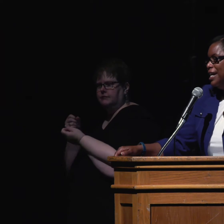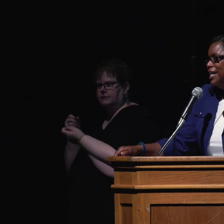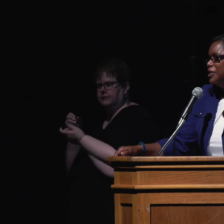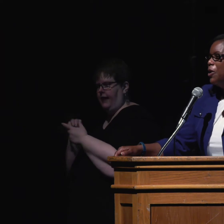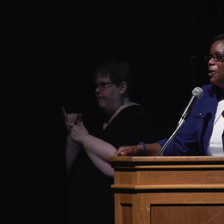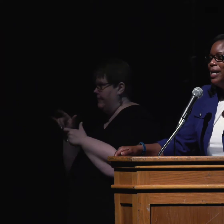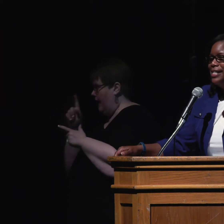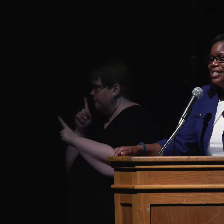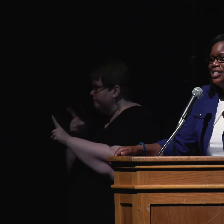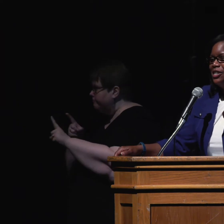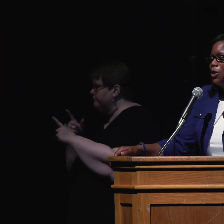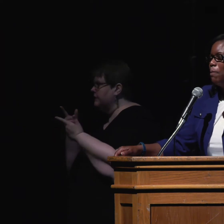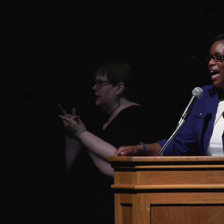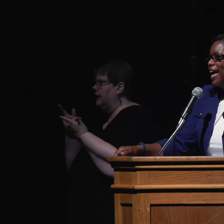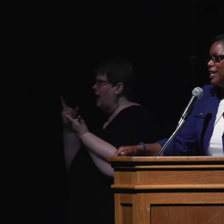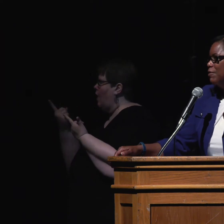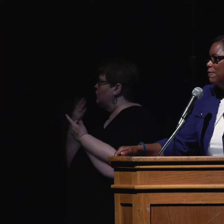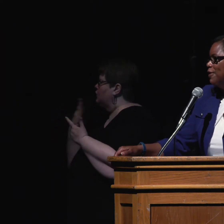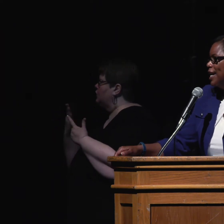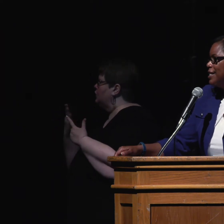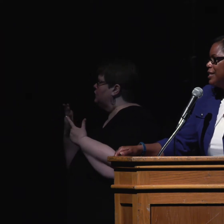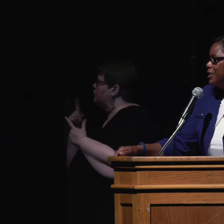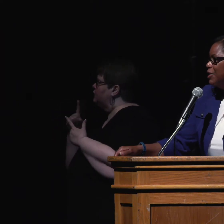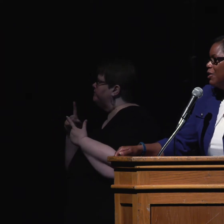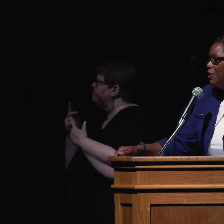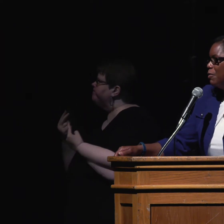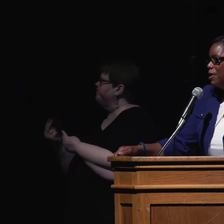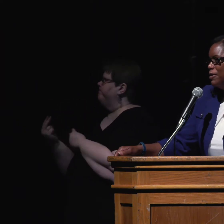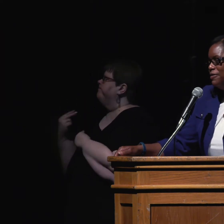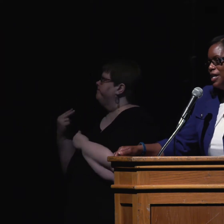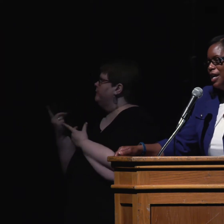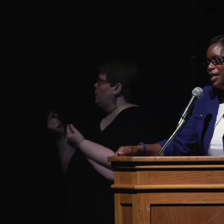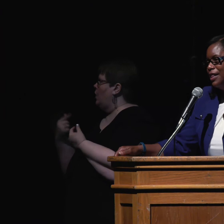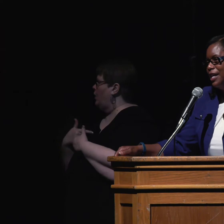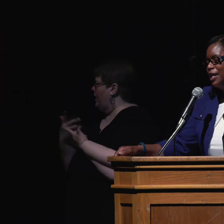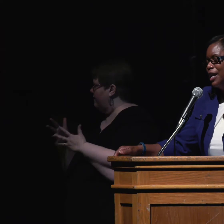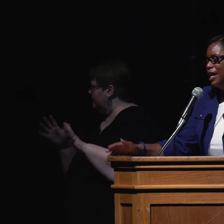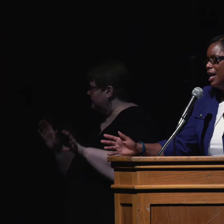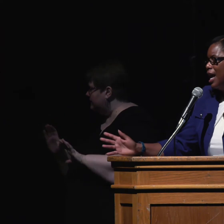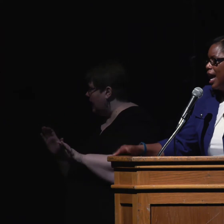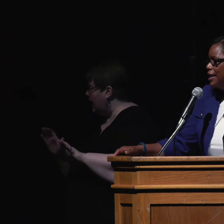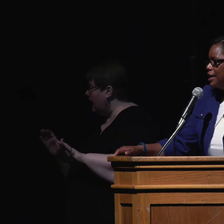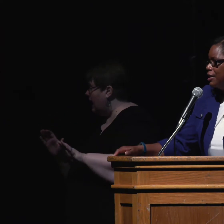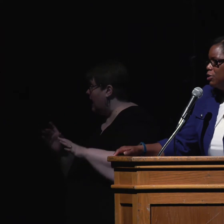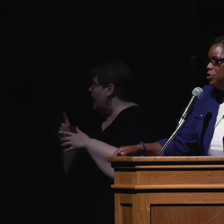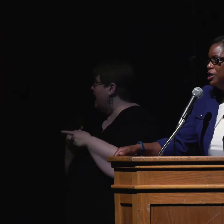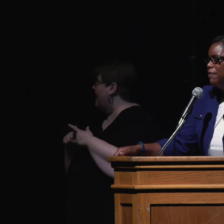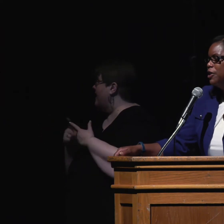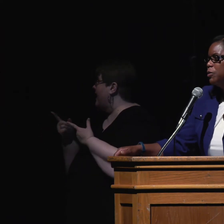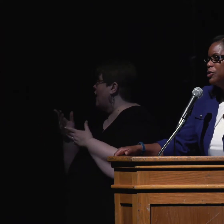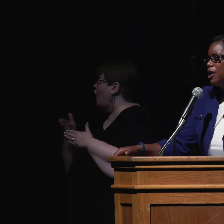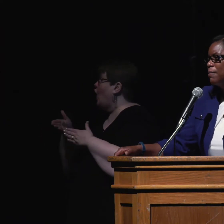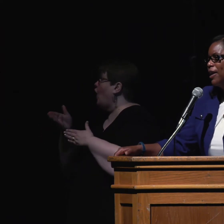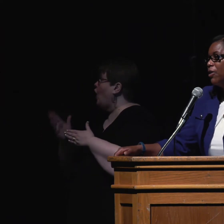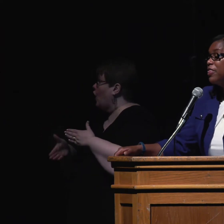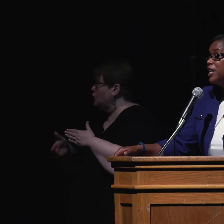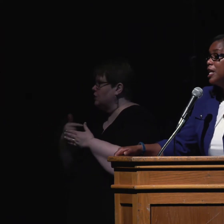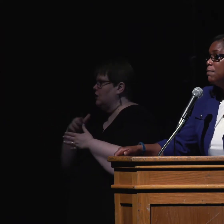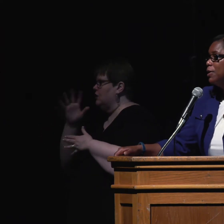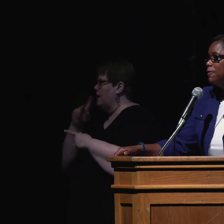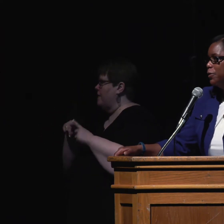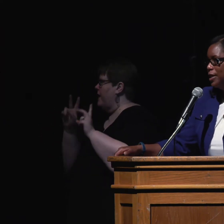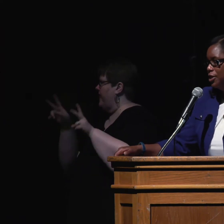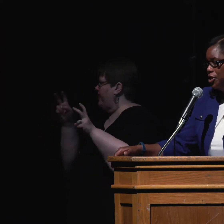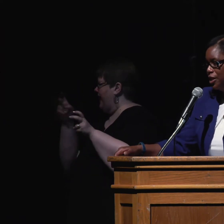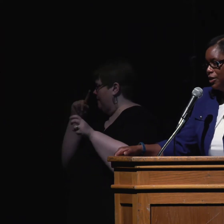initiatives. It's always good to go back and reflect on what we've done, and then at the conclusion of this, we'll talk about our